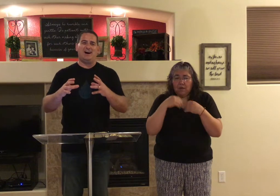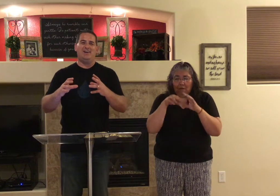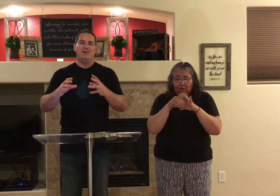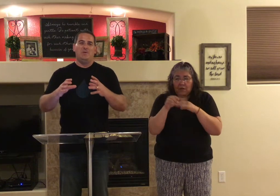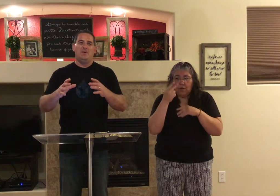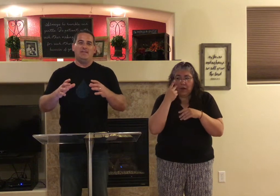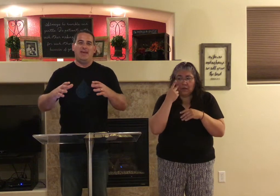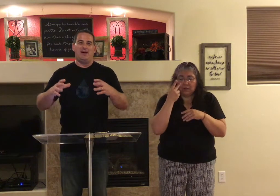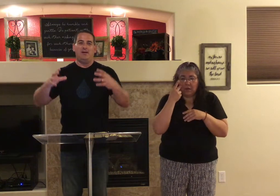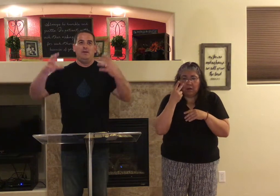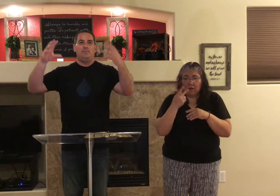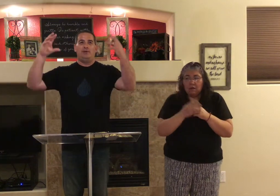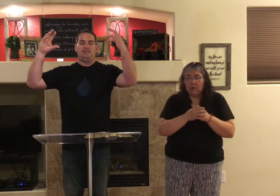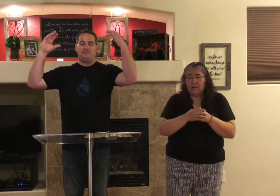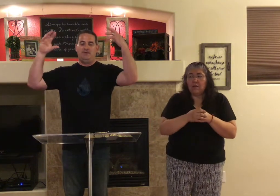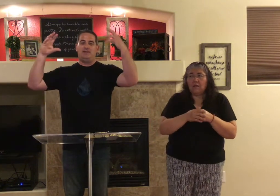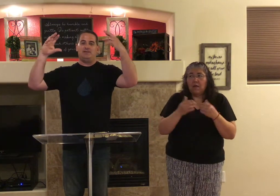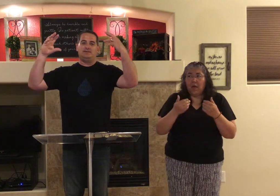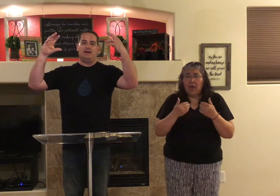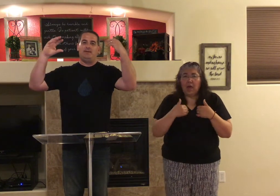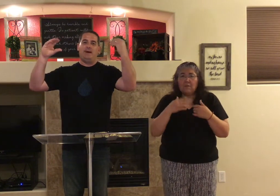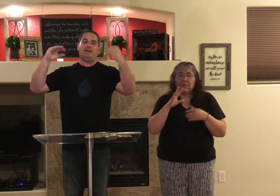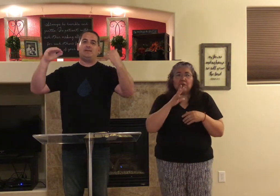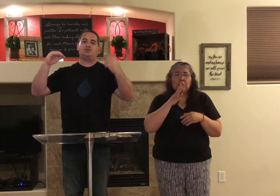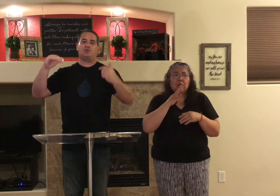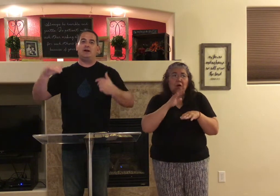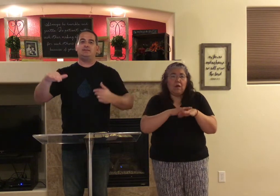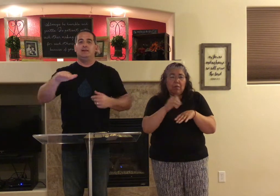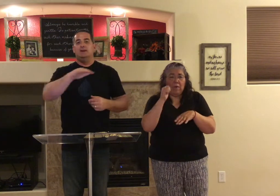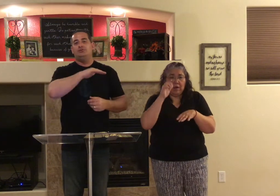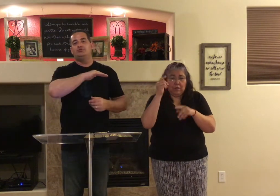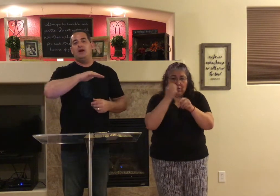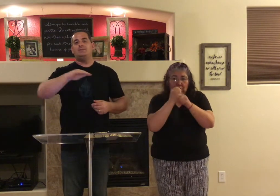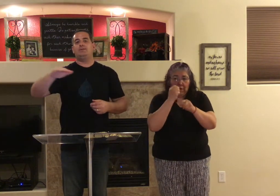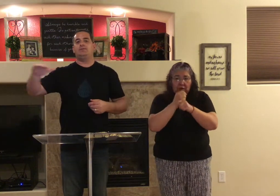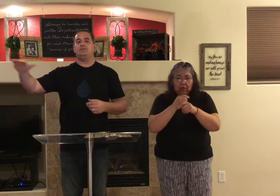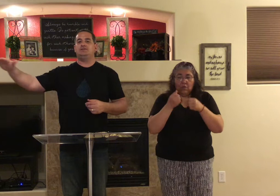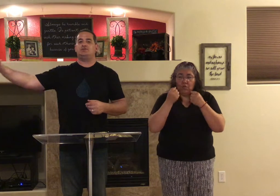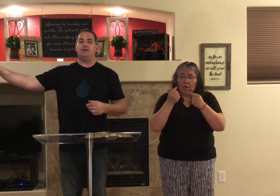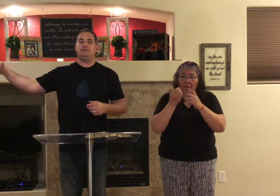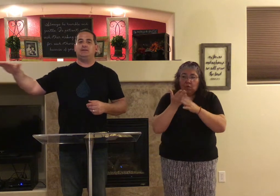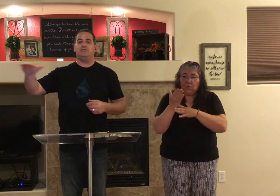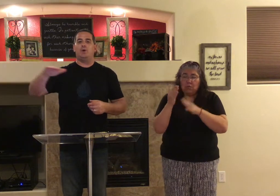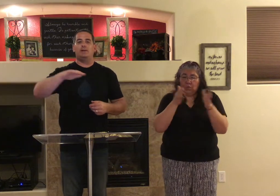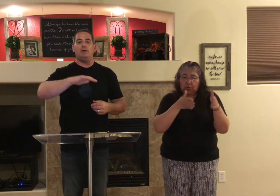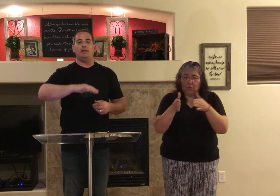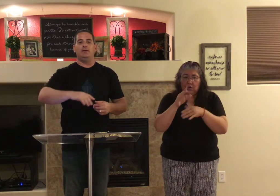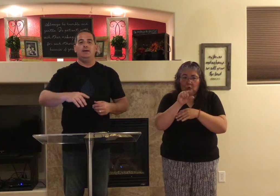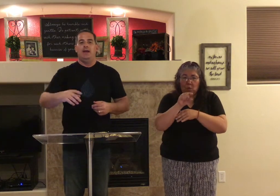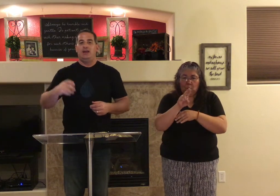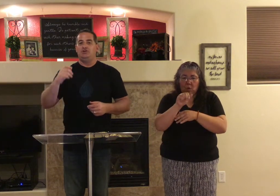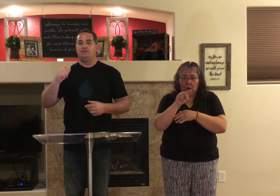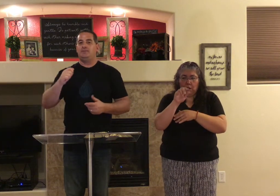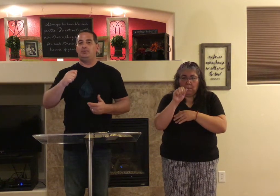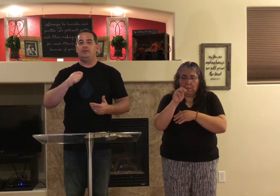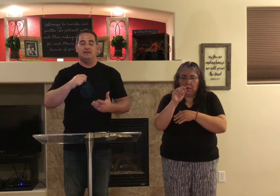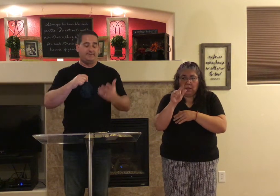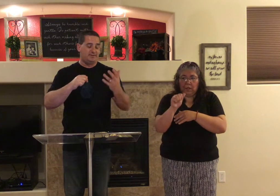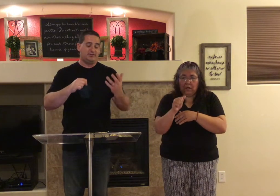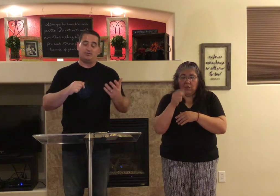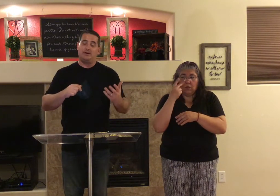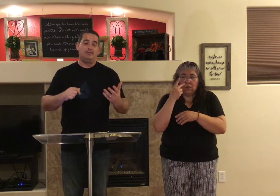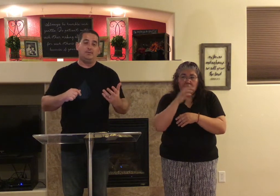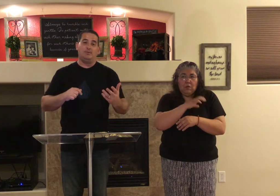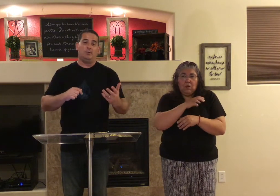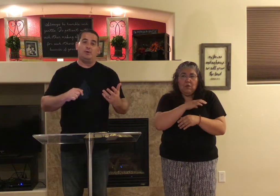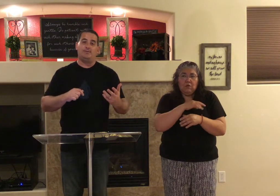I saw where they are putting speakers on the back of their trucks and they're driving through the streets of Guatemala. And you see a police